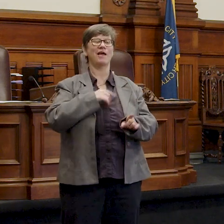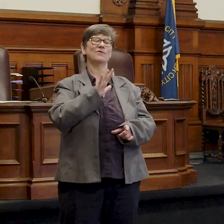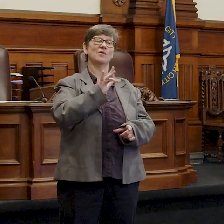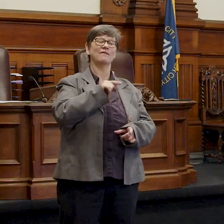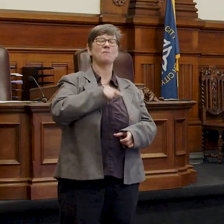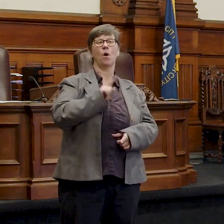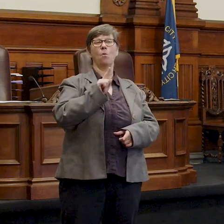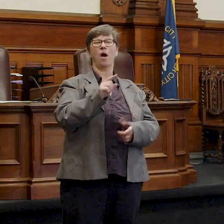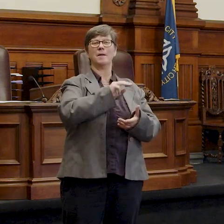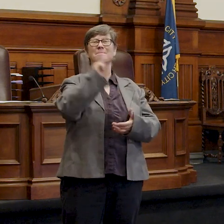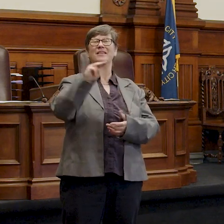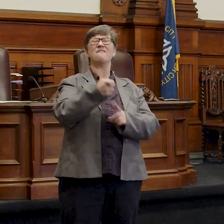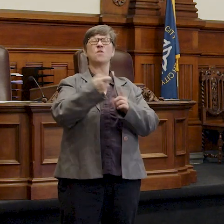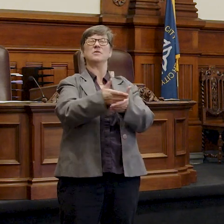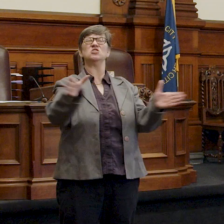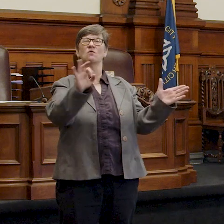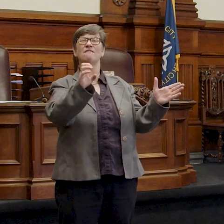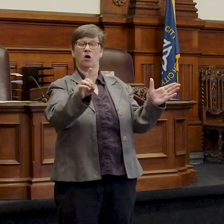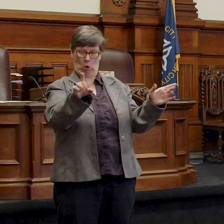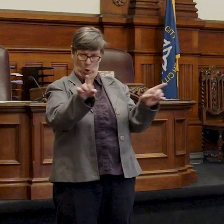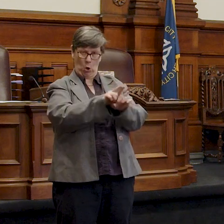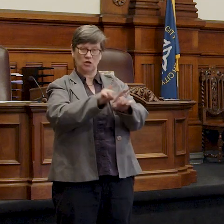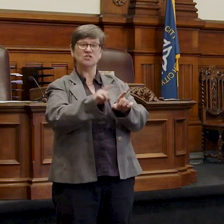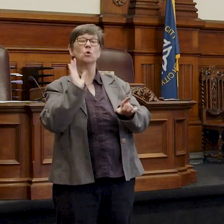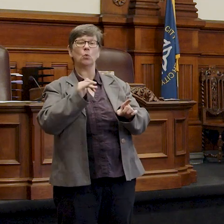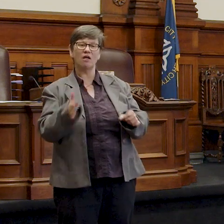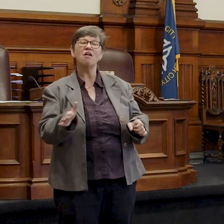fund balance to close the budget gap for our fiscal